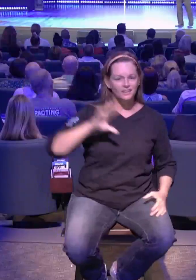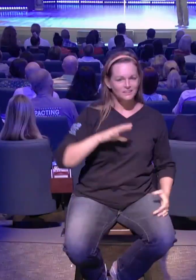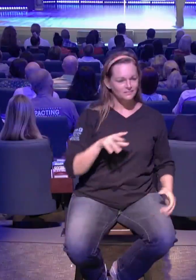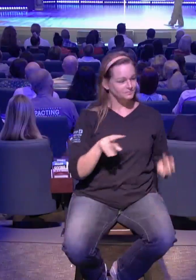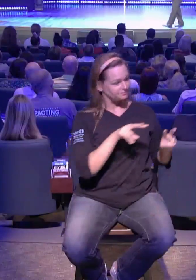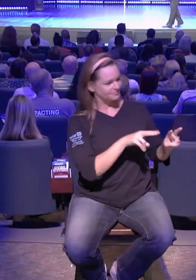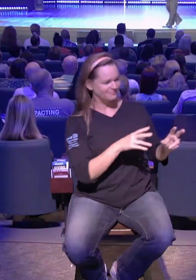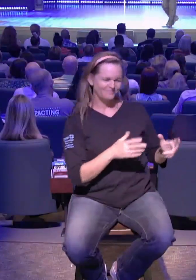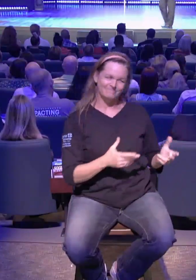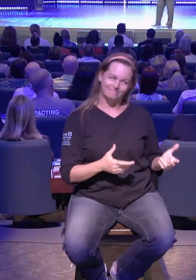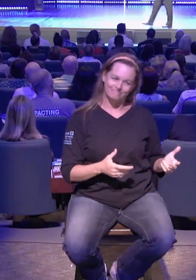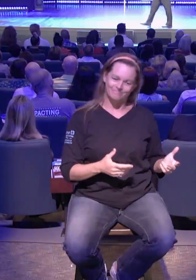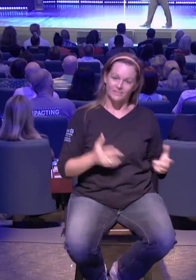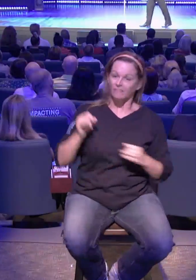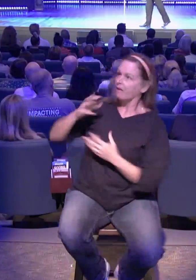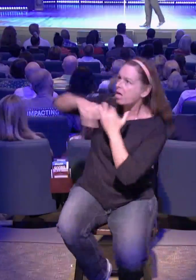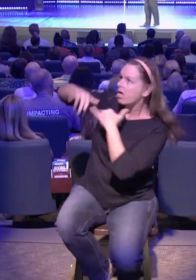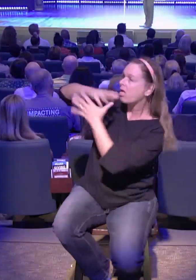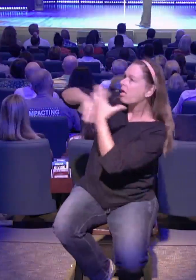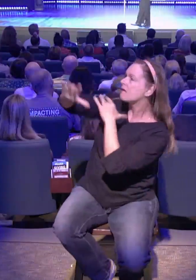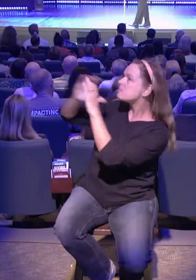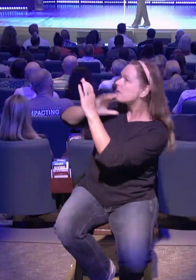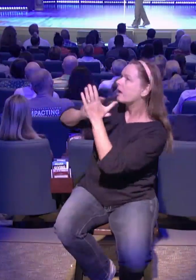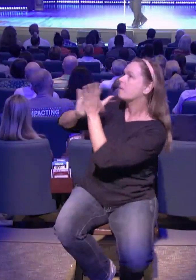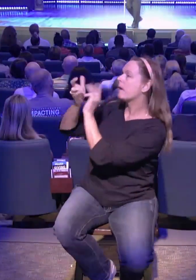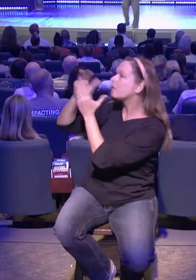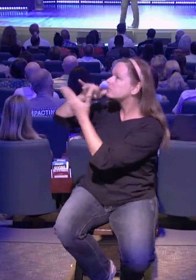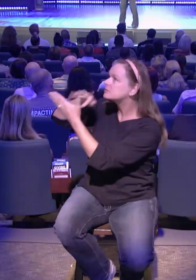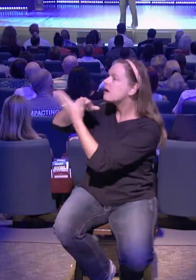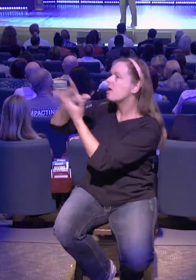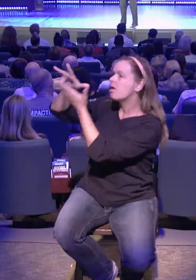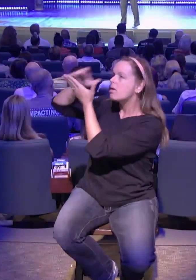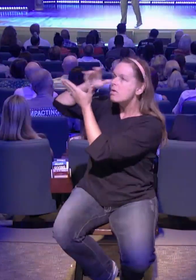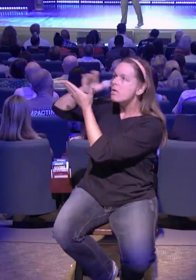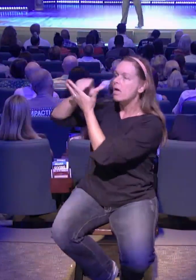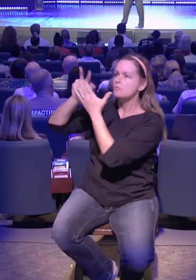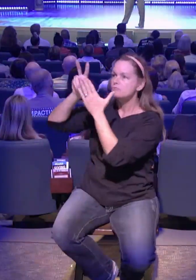So I get back to the question, can they tell?